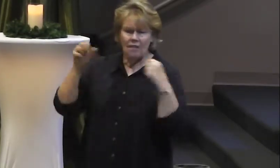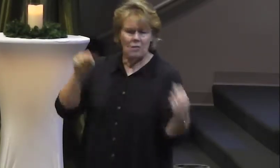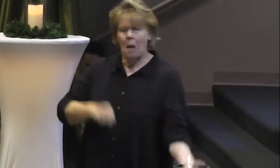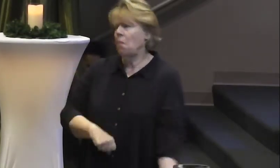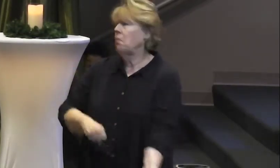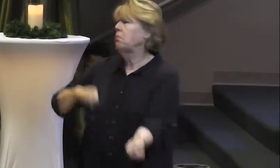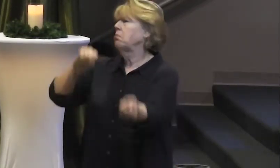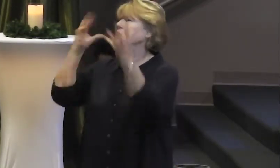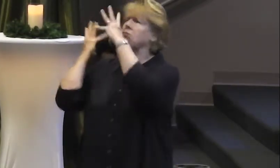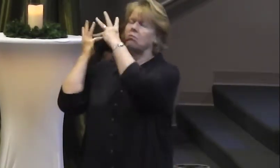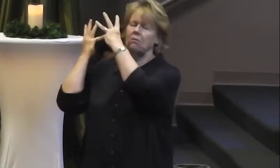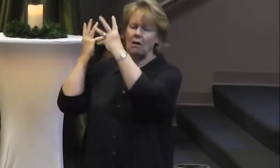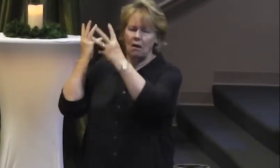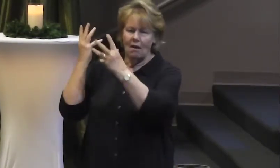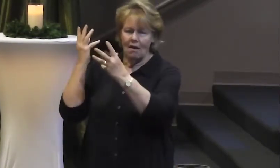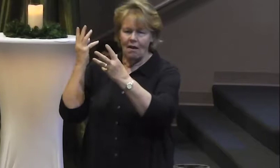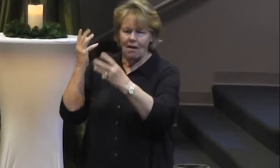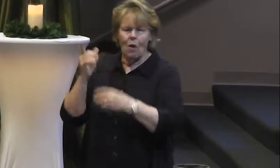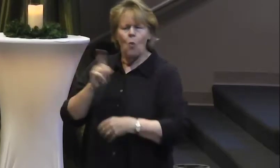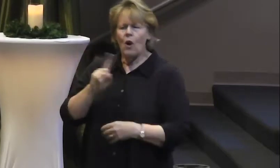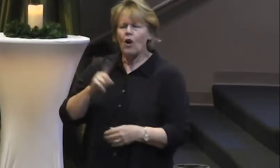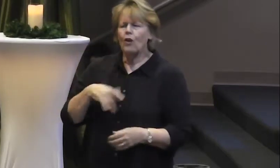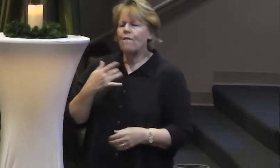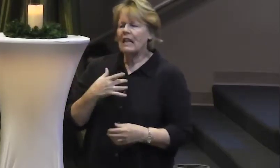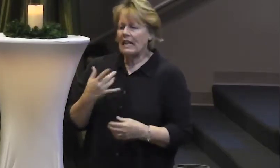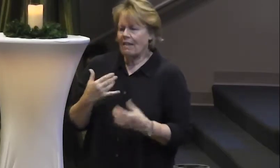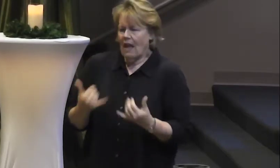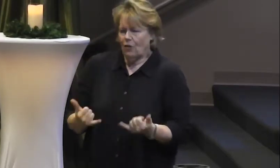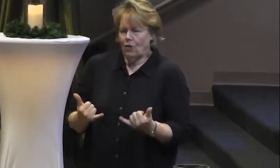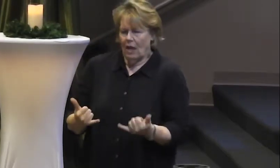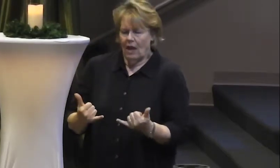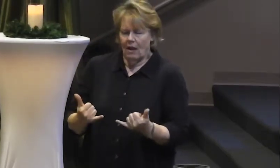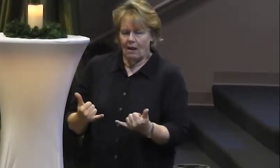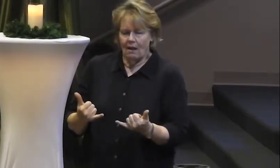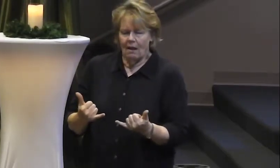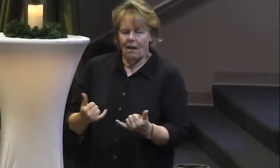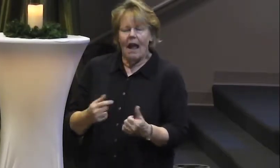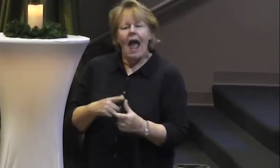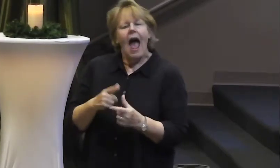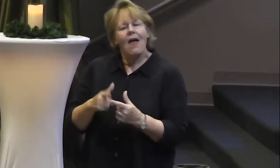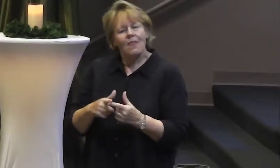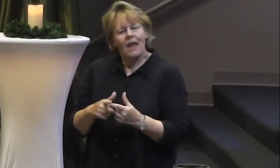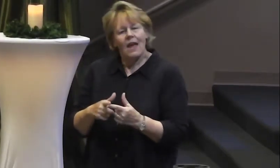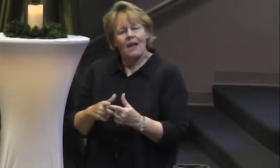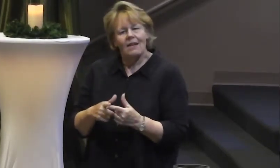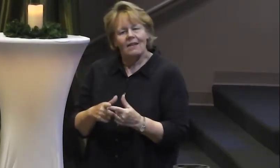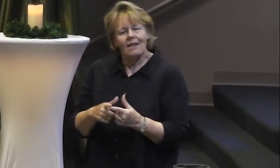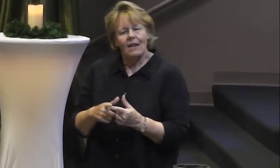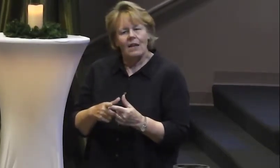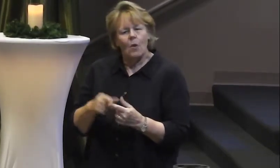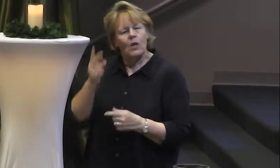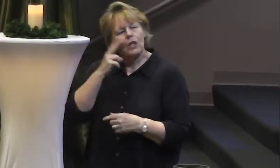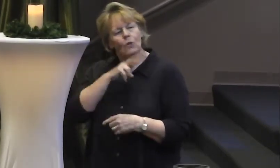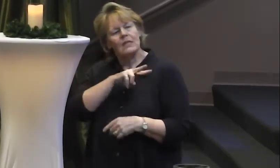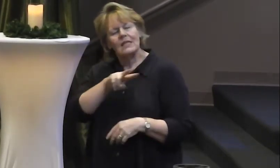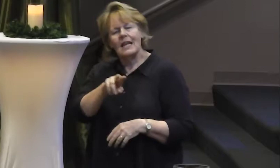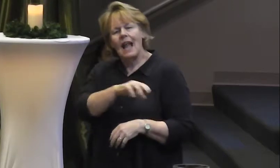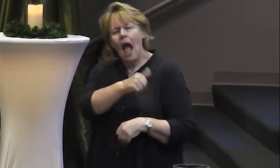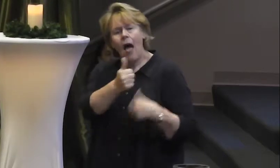where are you feeling that today? And then include this, where do you see others displaced? It might be someone you're looking at in this room right